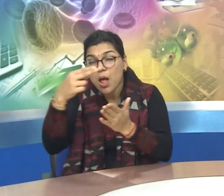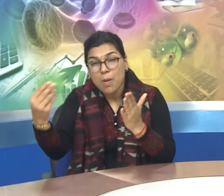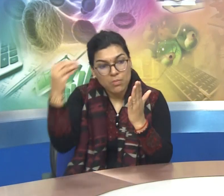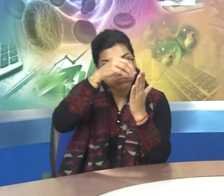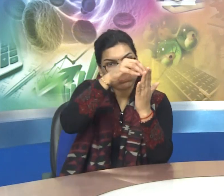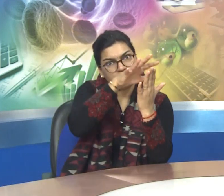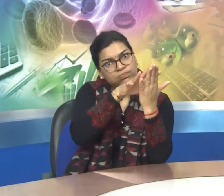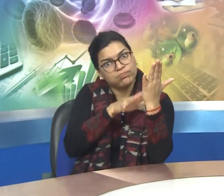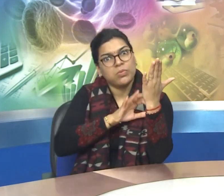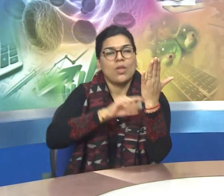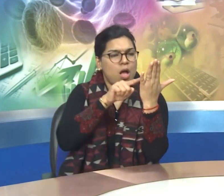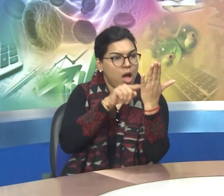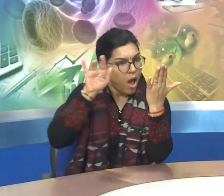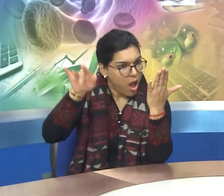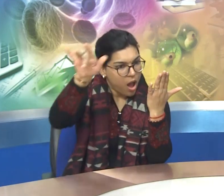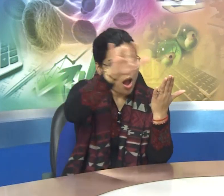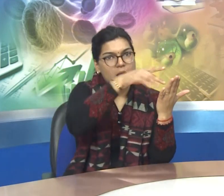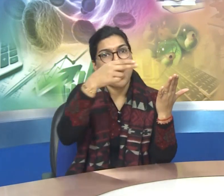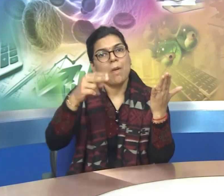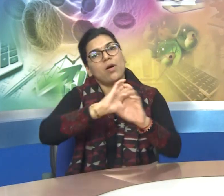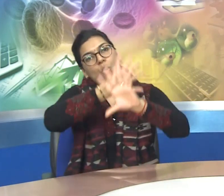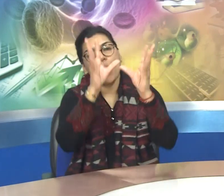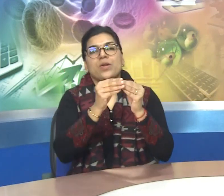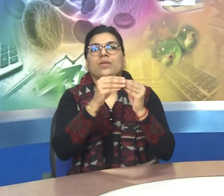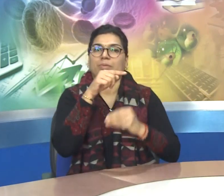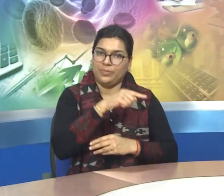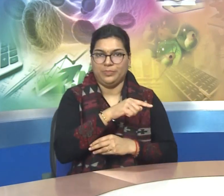from the geographical information sources.